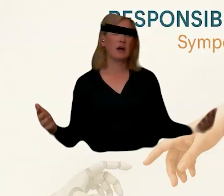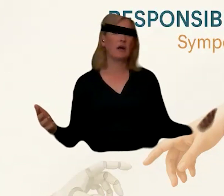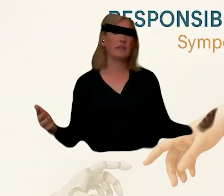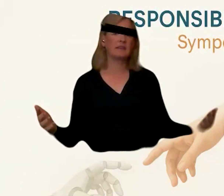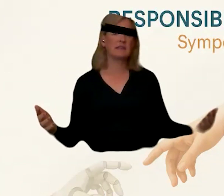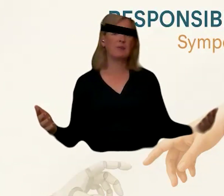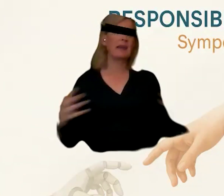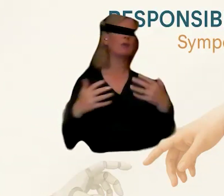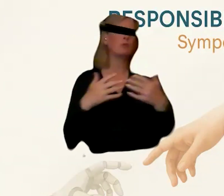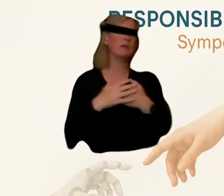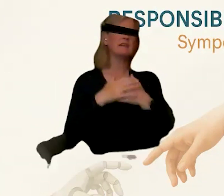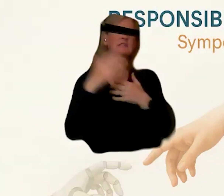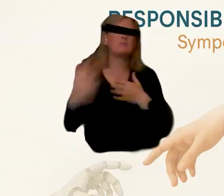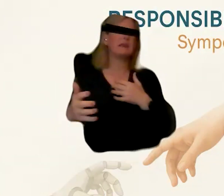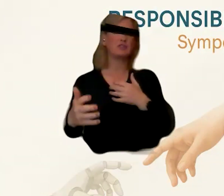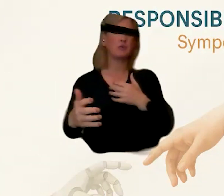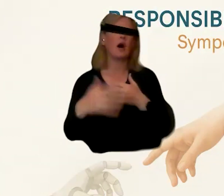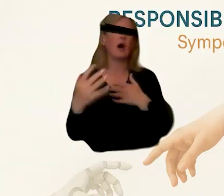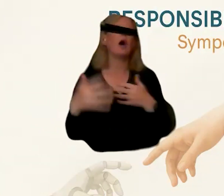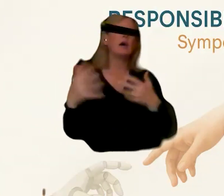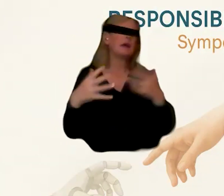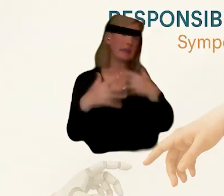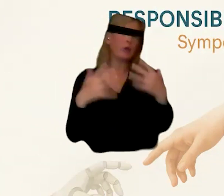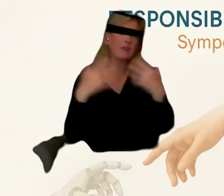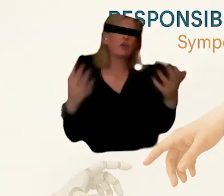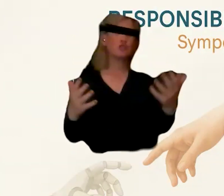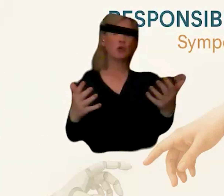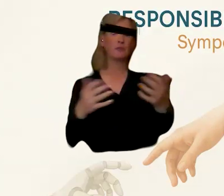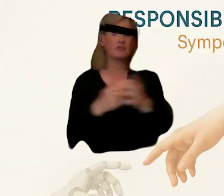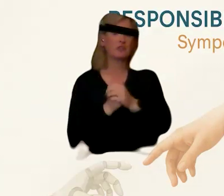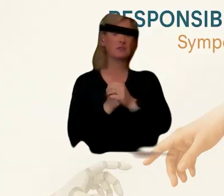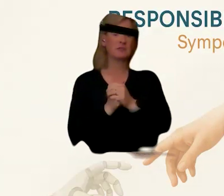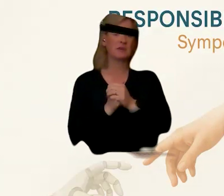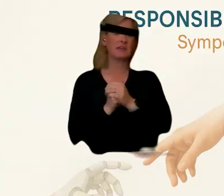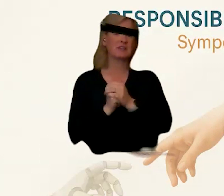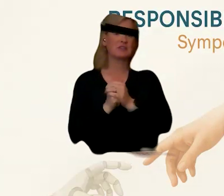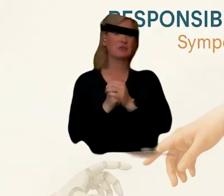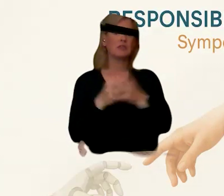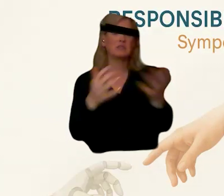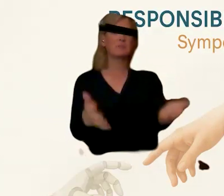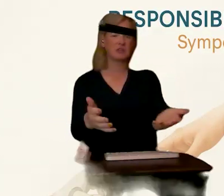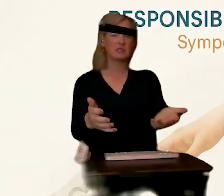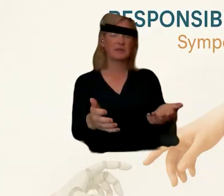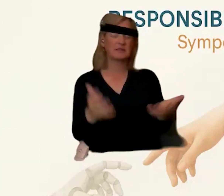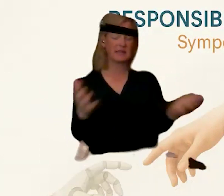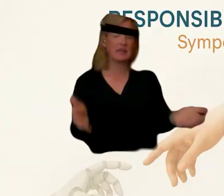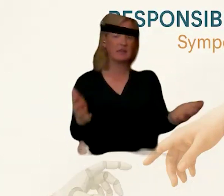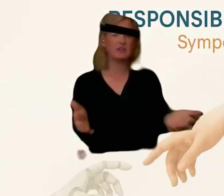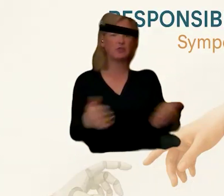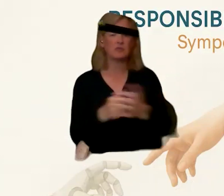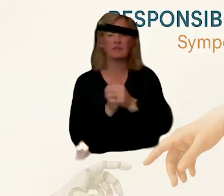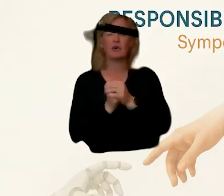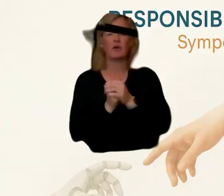guardrails on this. And we can't really speak to, you know, if our sole fiduciary responsibility is to these participants,